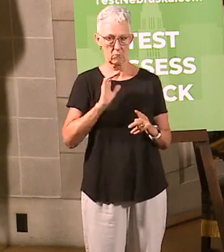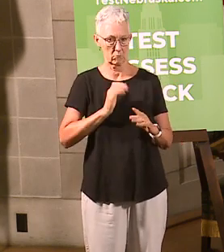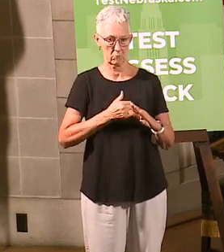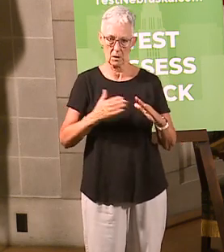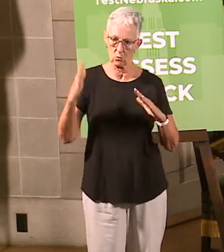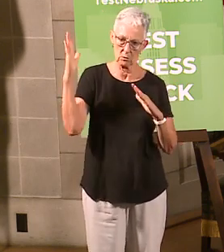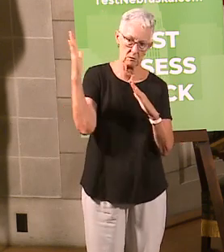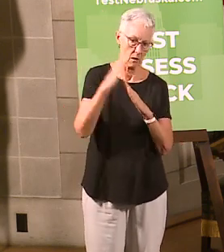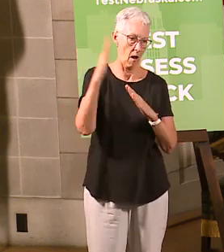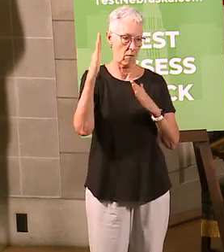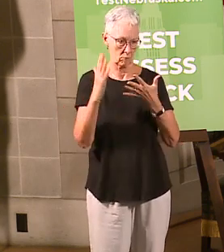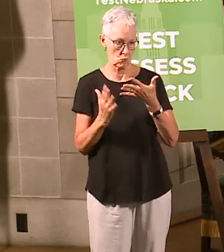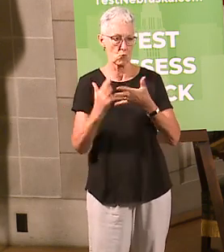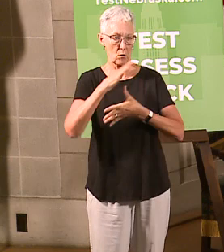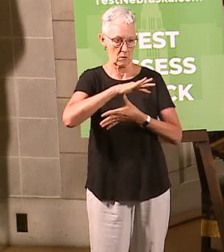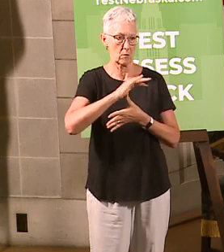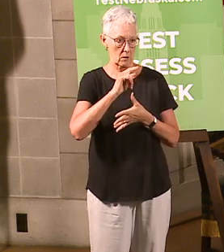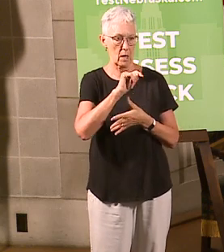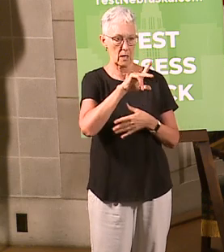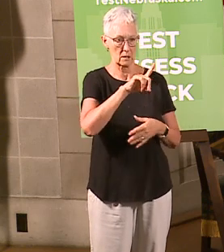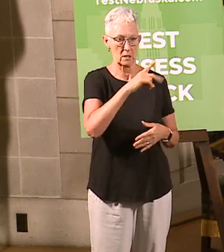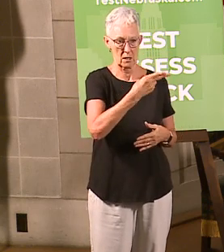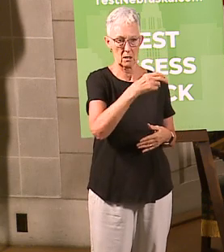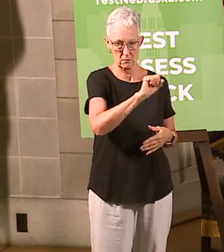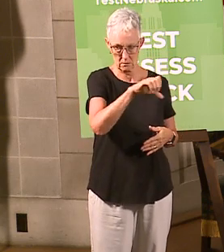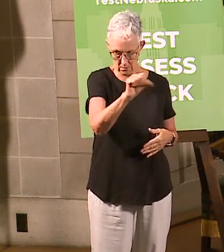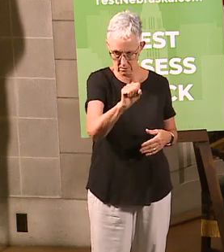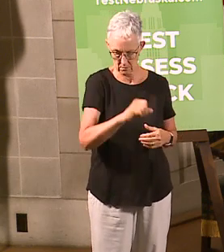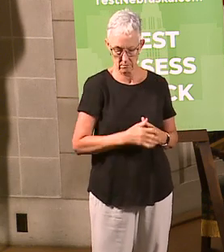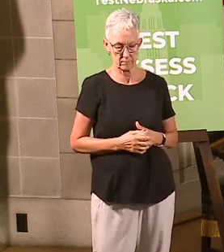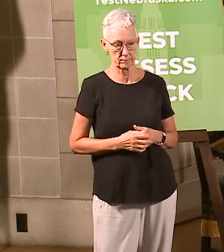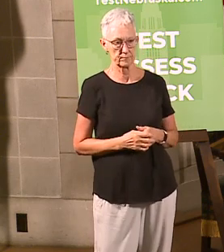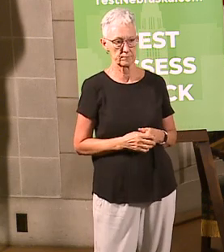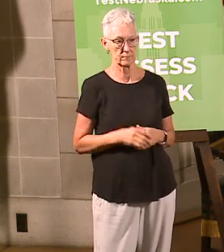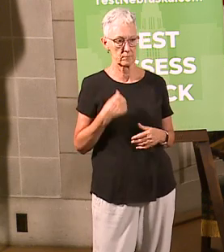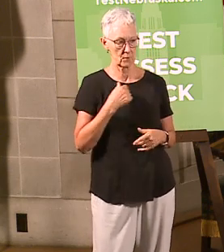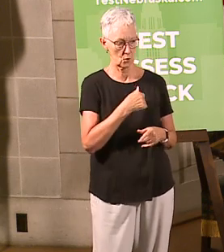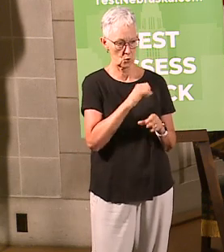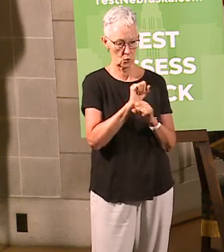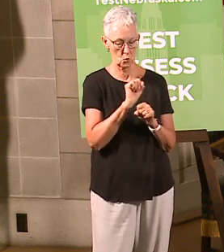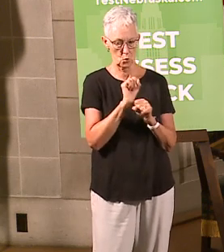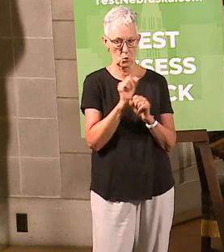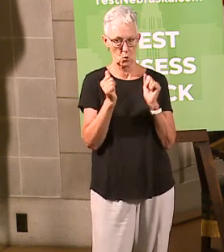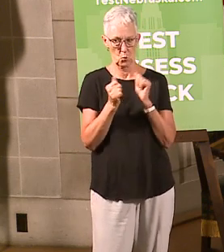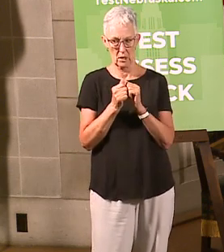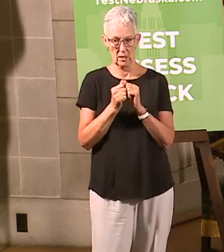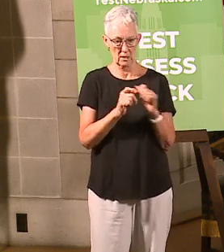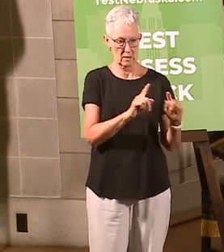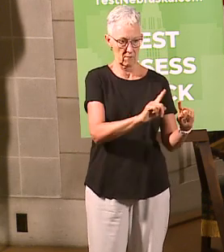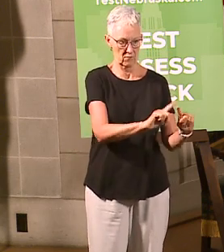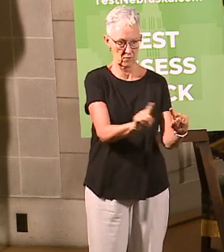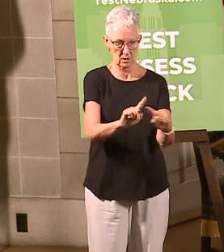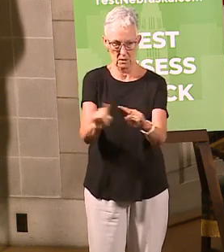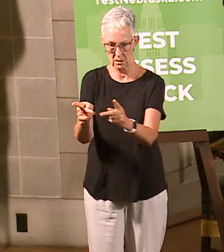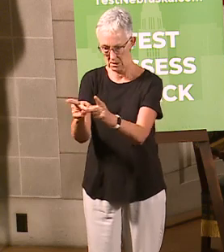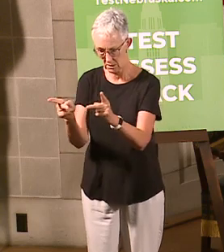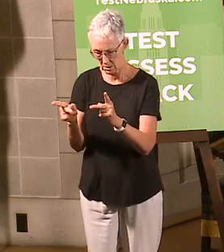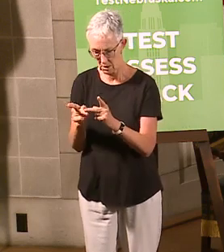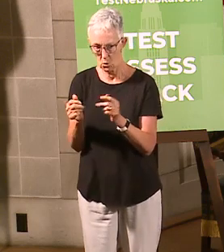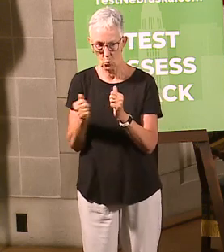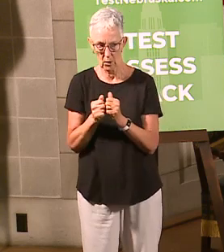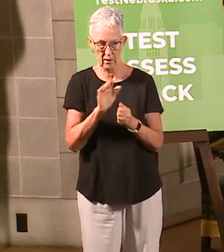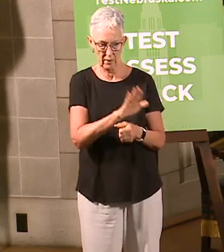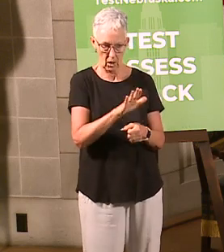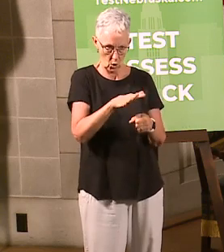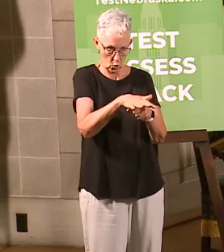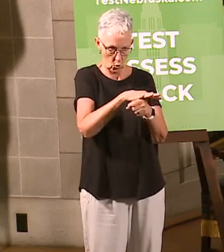at DHHS. And we've been really closely working with our facilities, with our local health departments